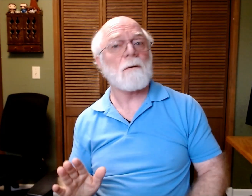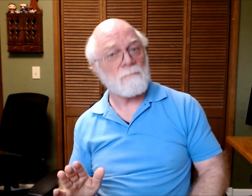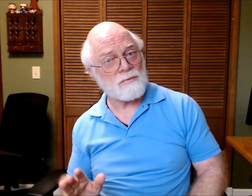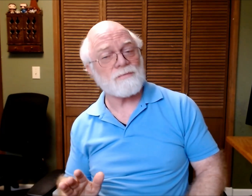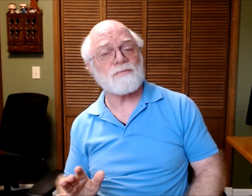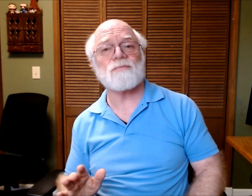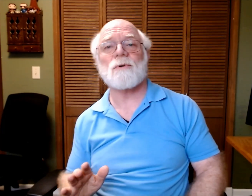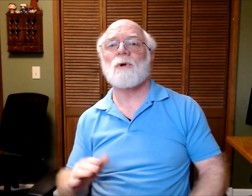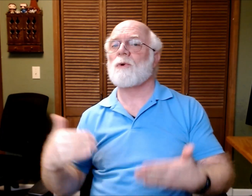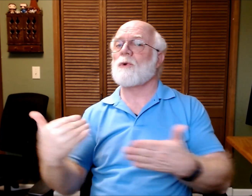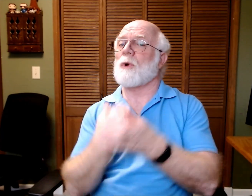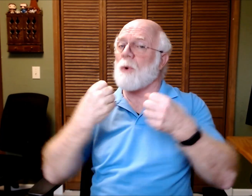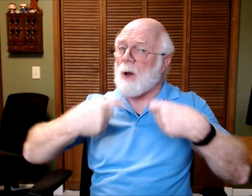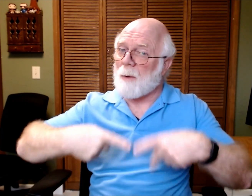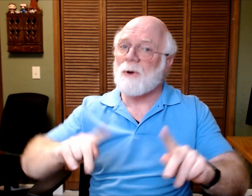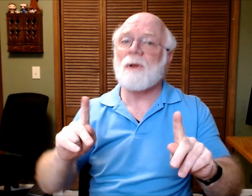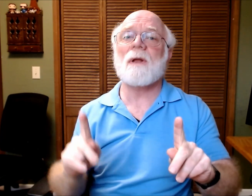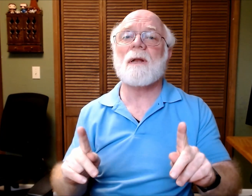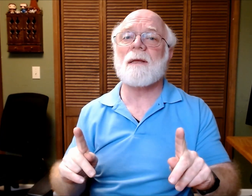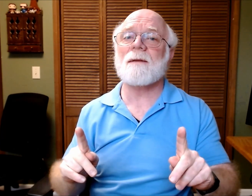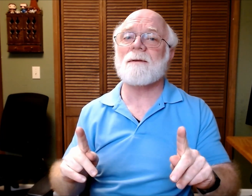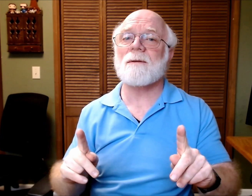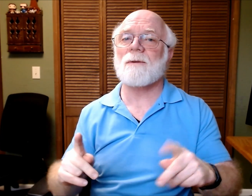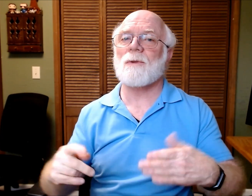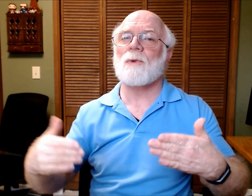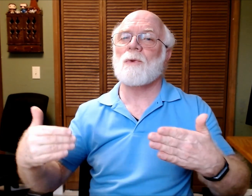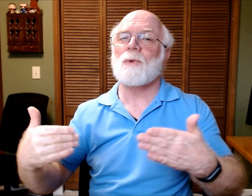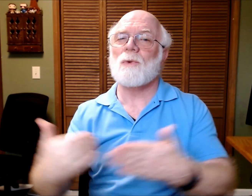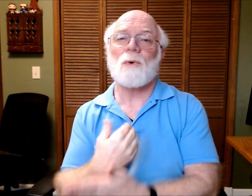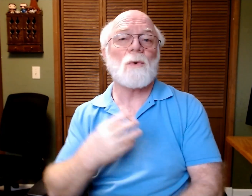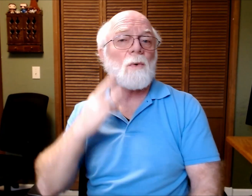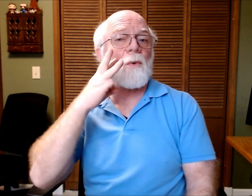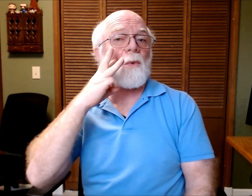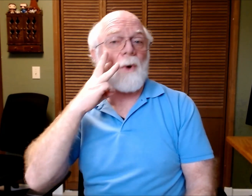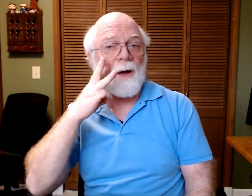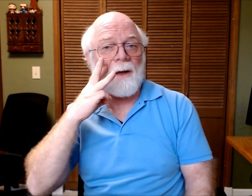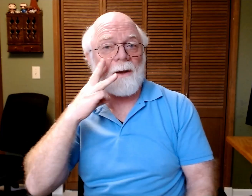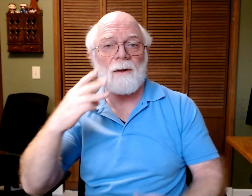Sundays, new opportunities, new wine,